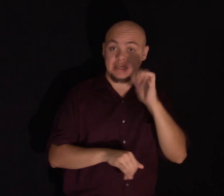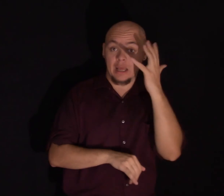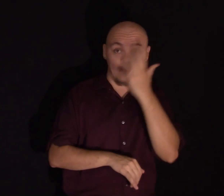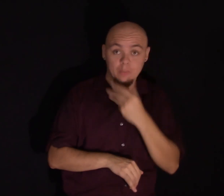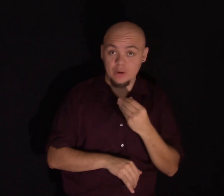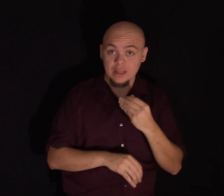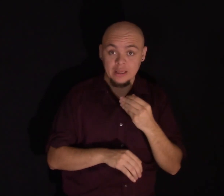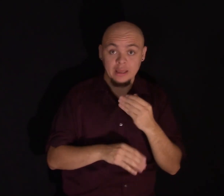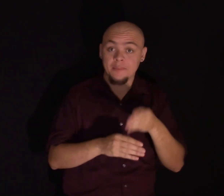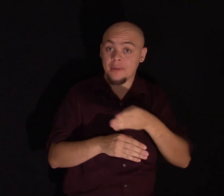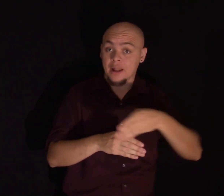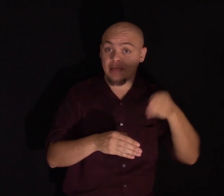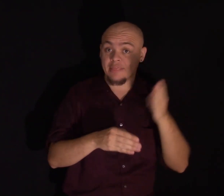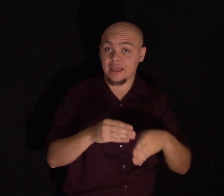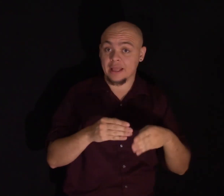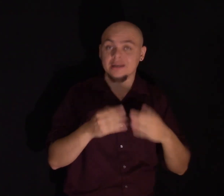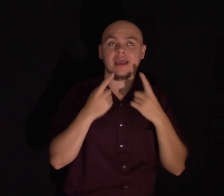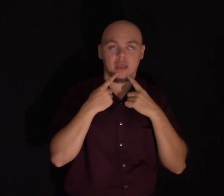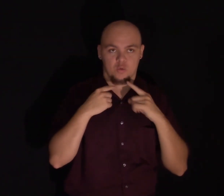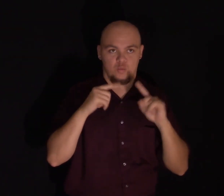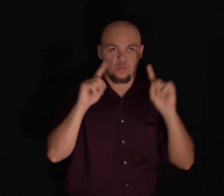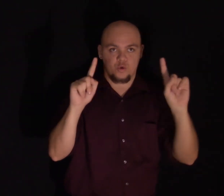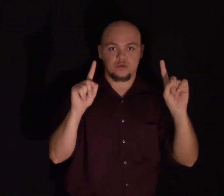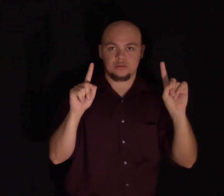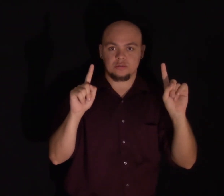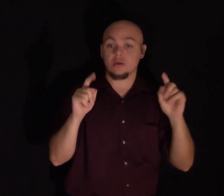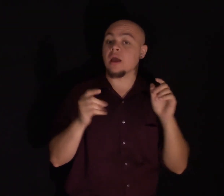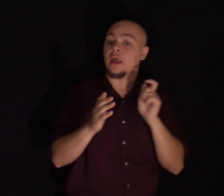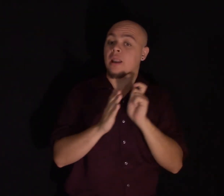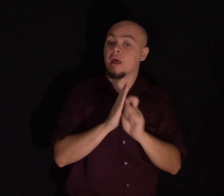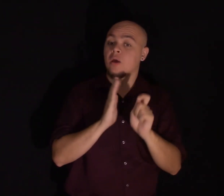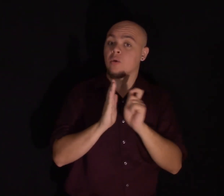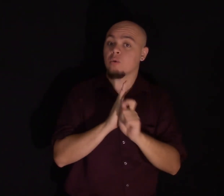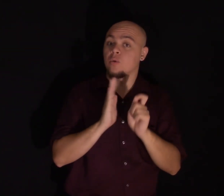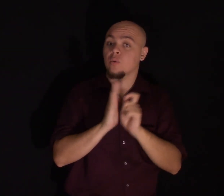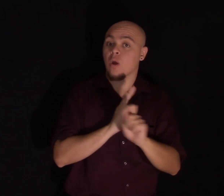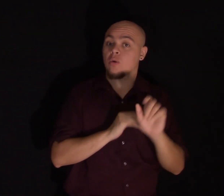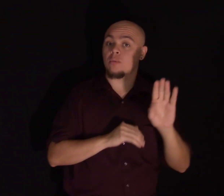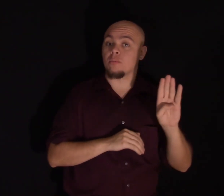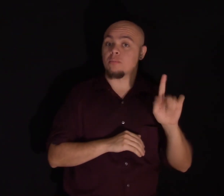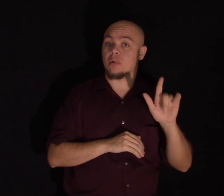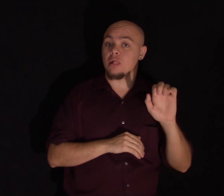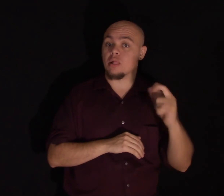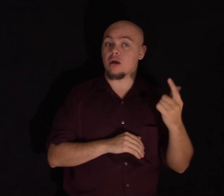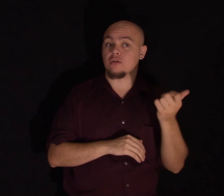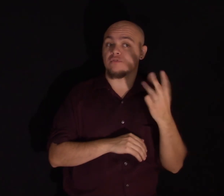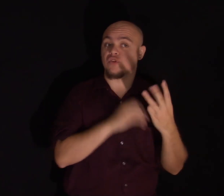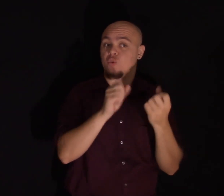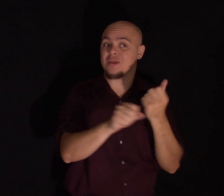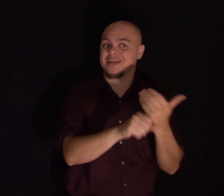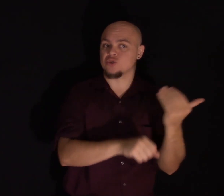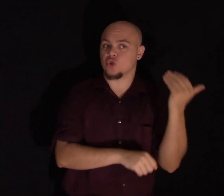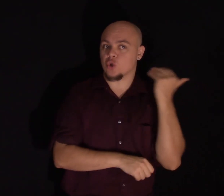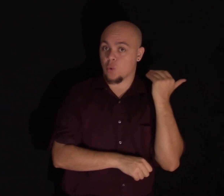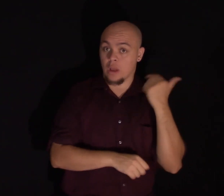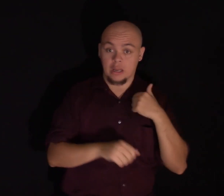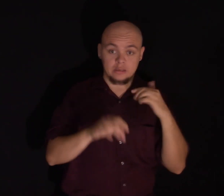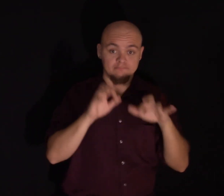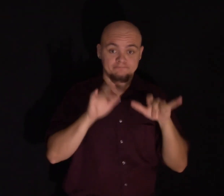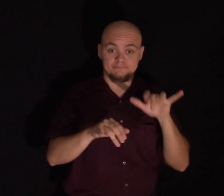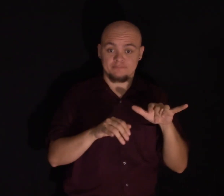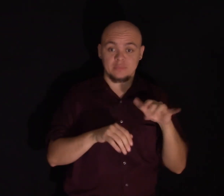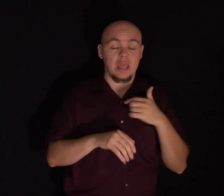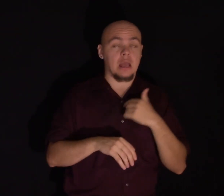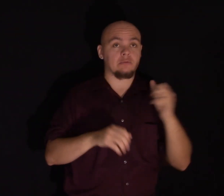end it works and this is what i decided to write about on the blog just a couple years ago now when i did i was